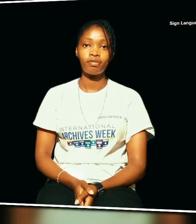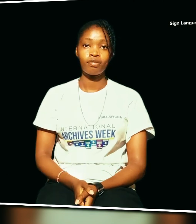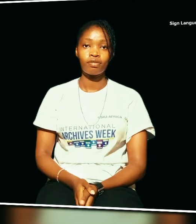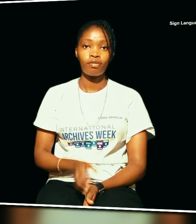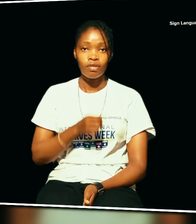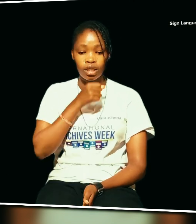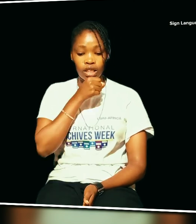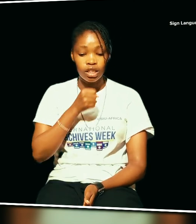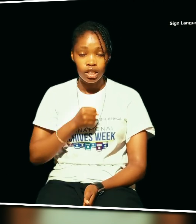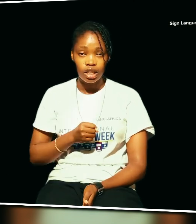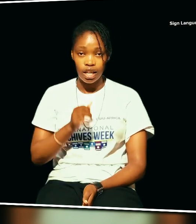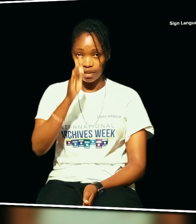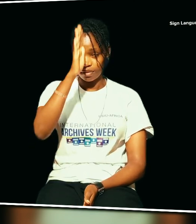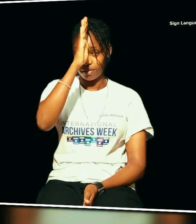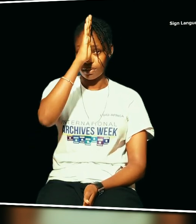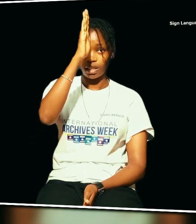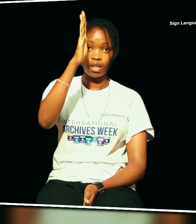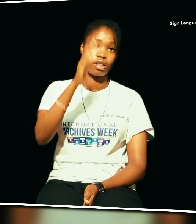Grandfather.